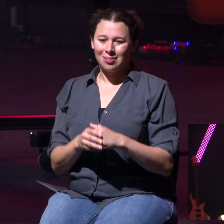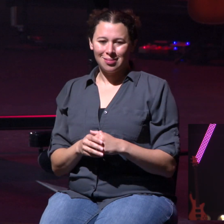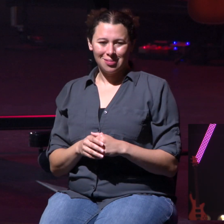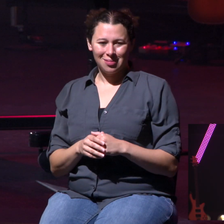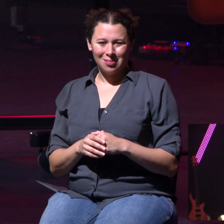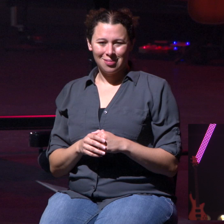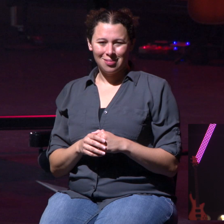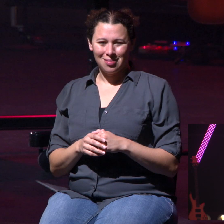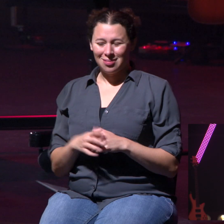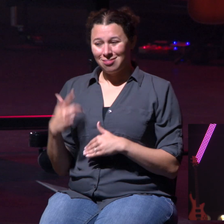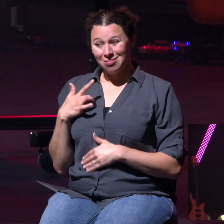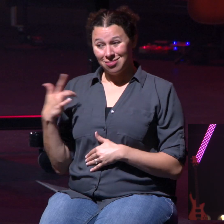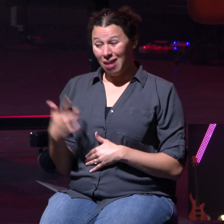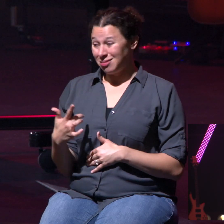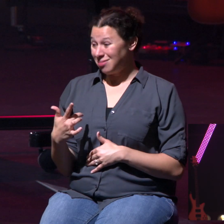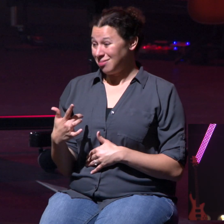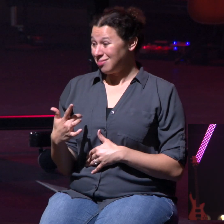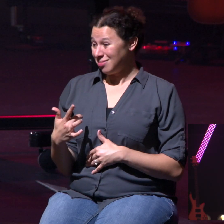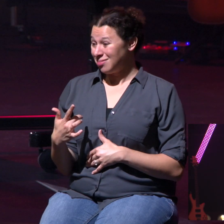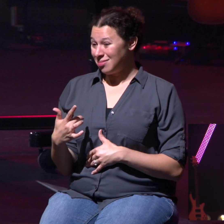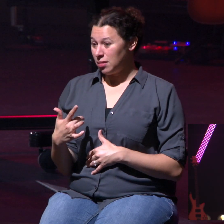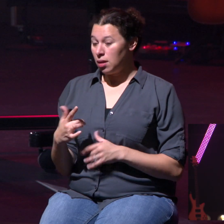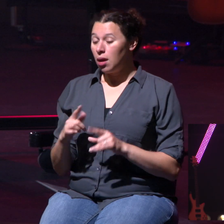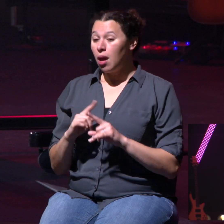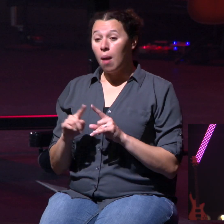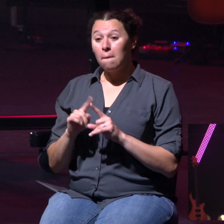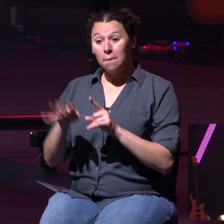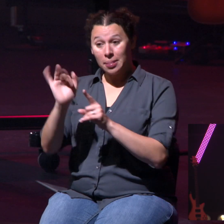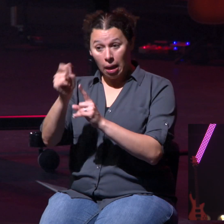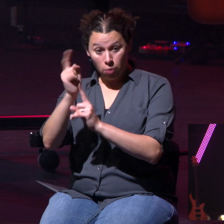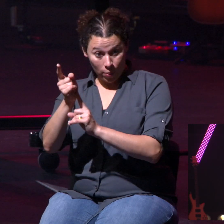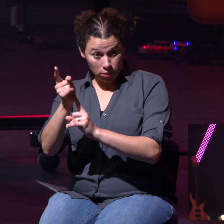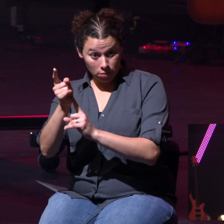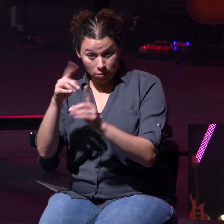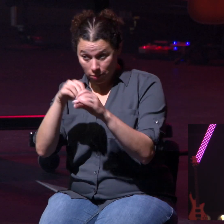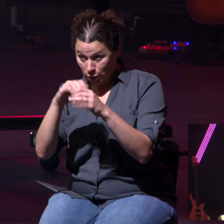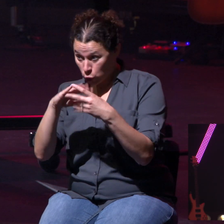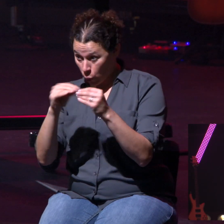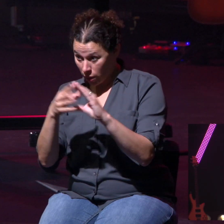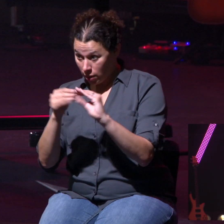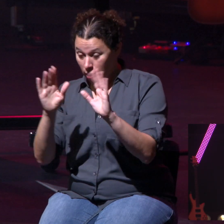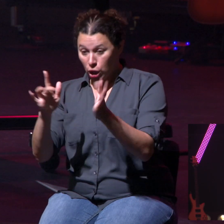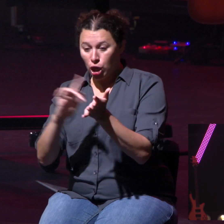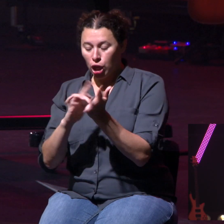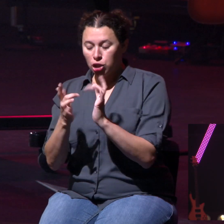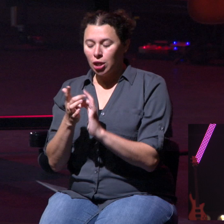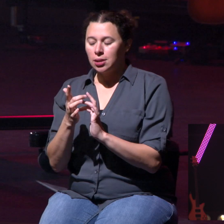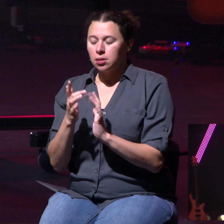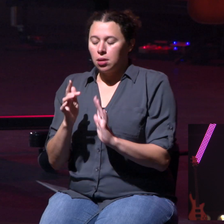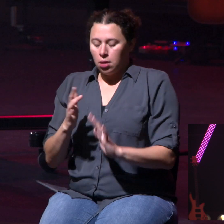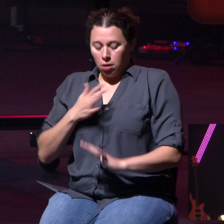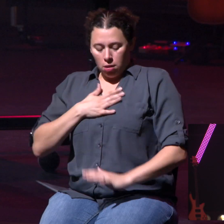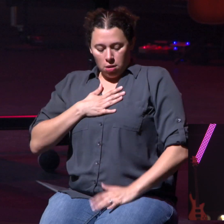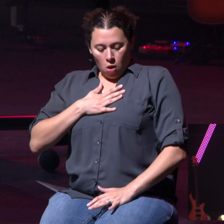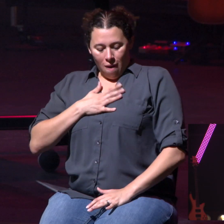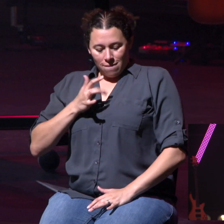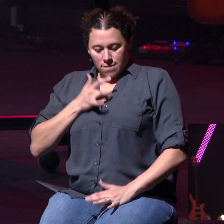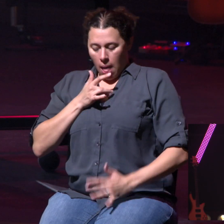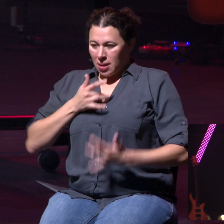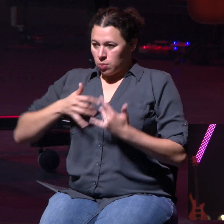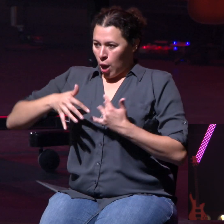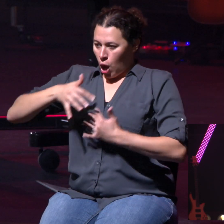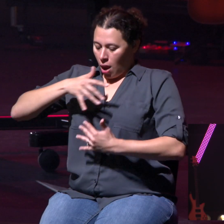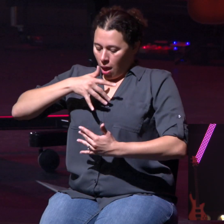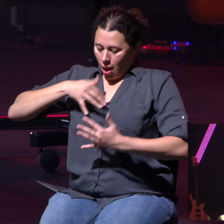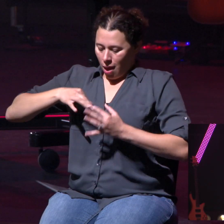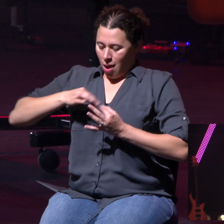does. The Spirit wells up in him. Jesus was moved, so he moved. And what did he do? It says that